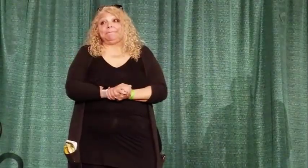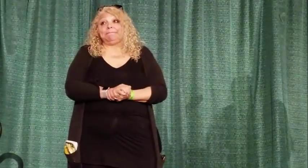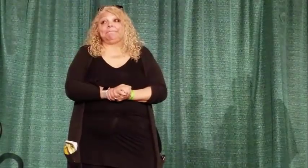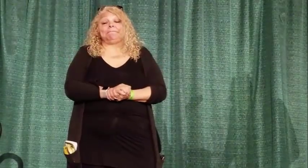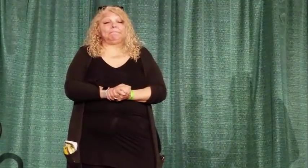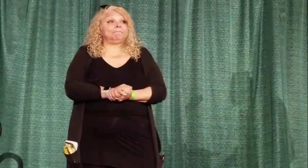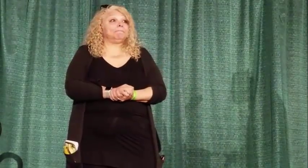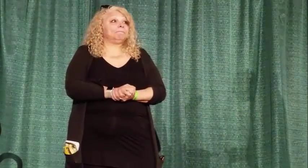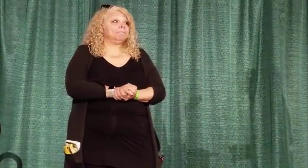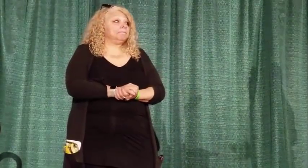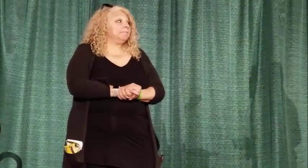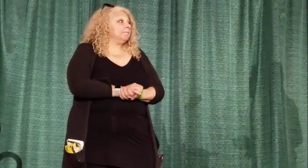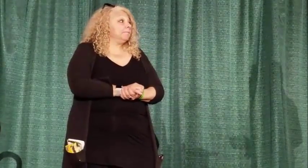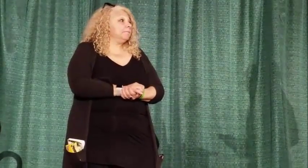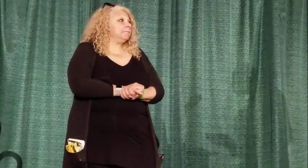right?